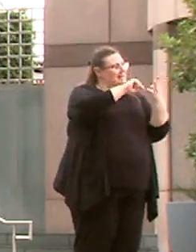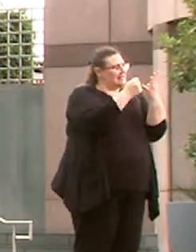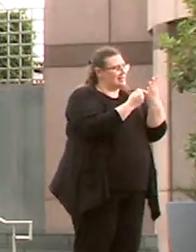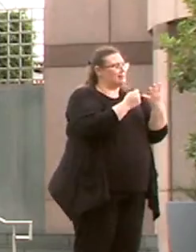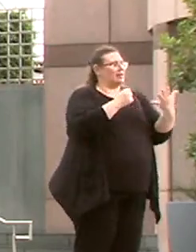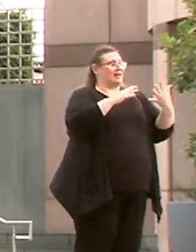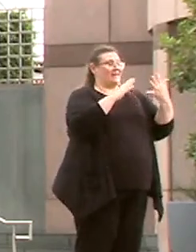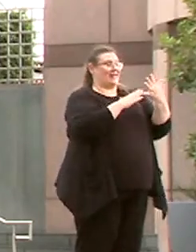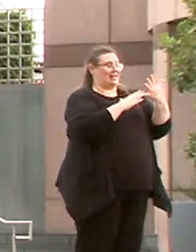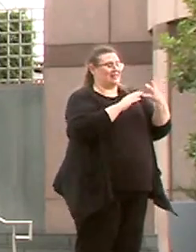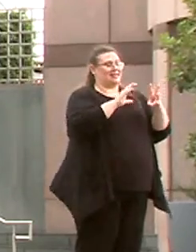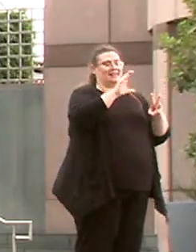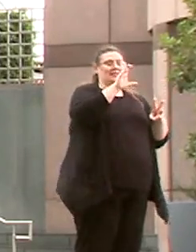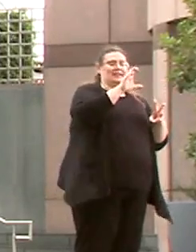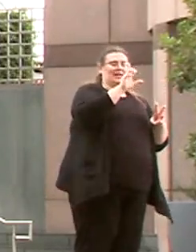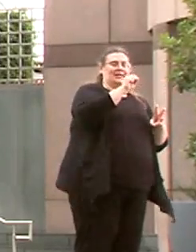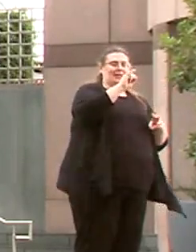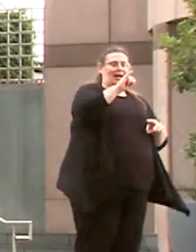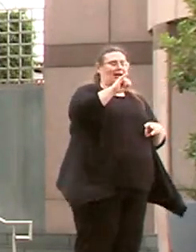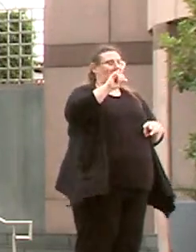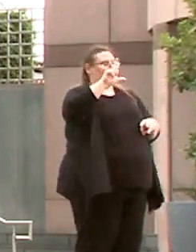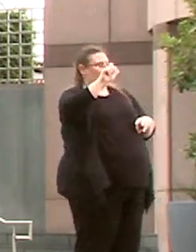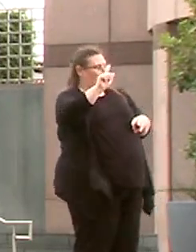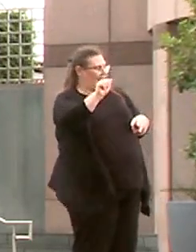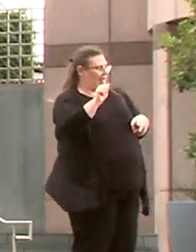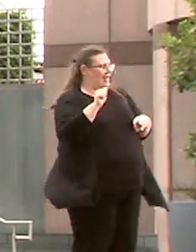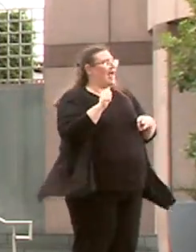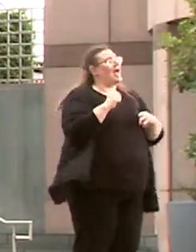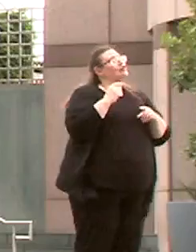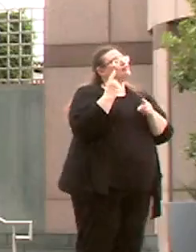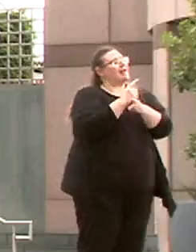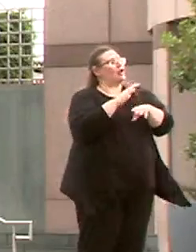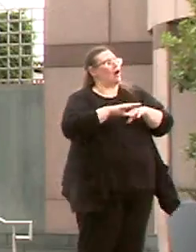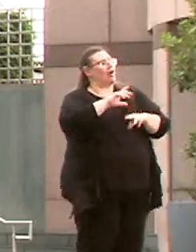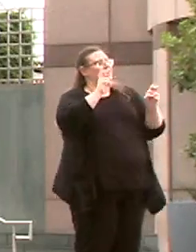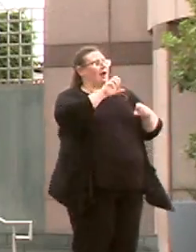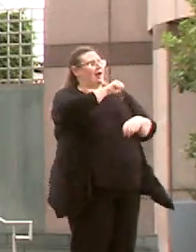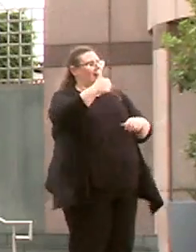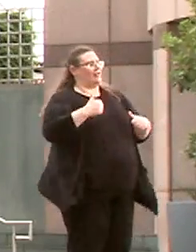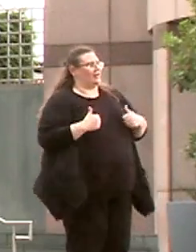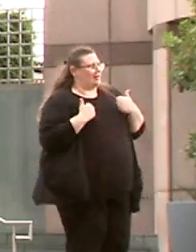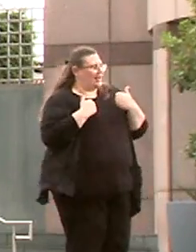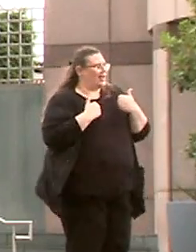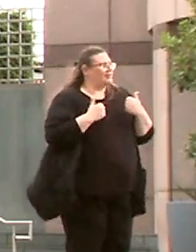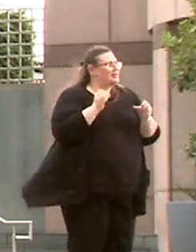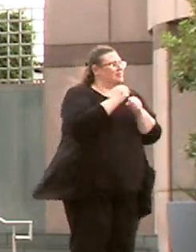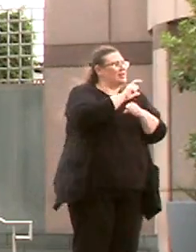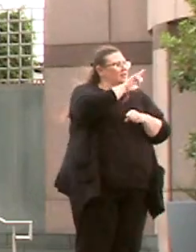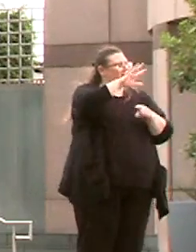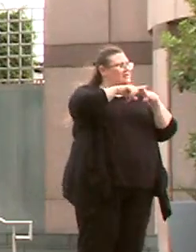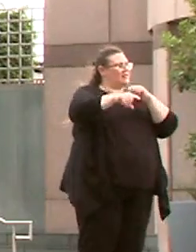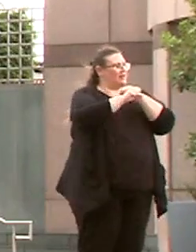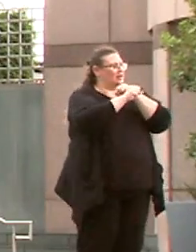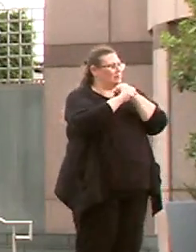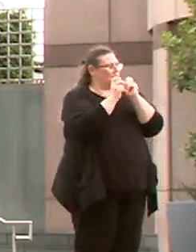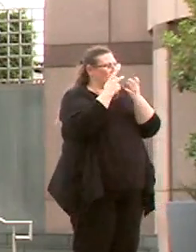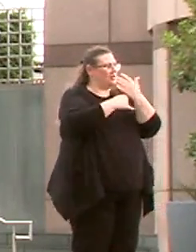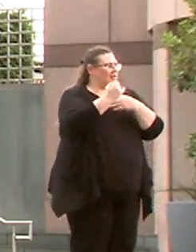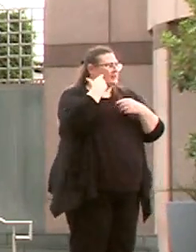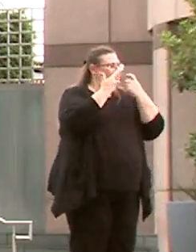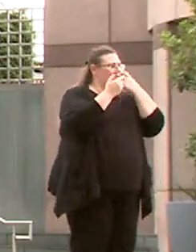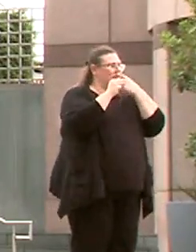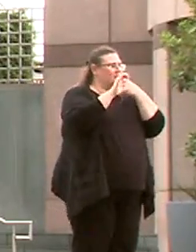NCISLA, and series regular on Another Life. Additionally, he has produced 25 commercial projects for